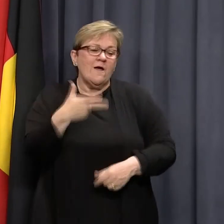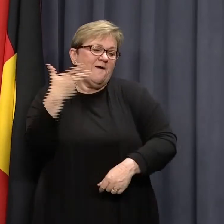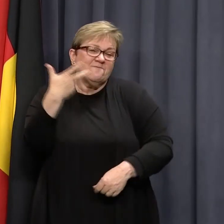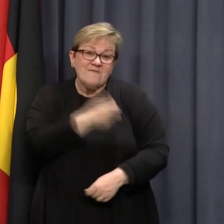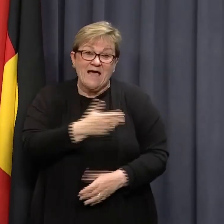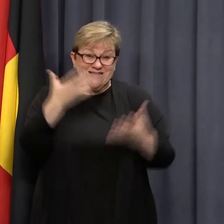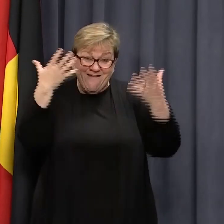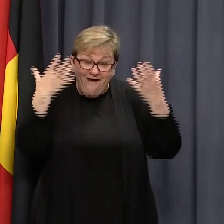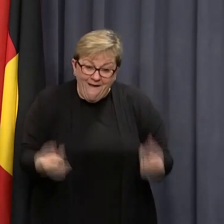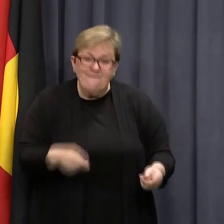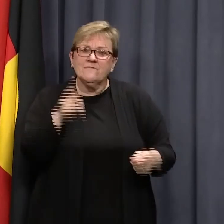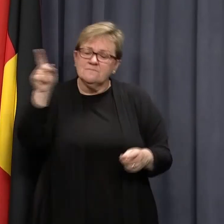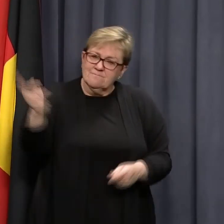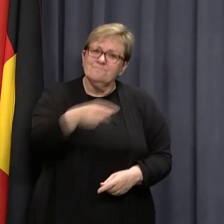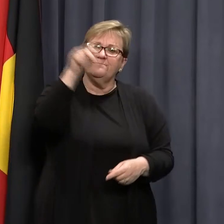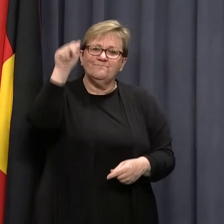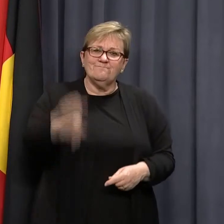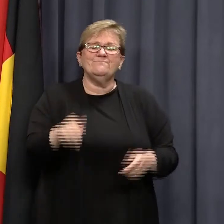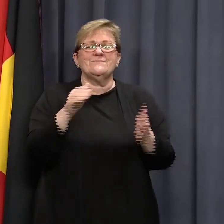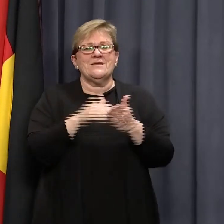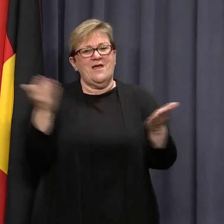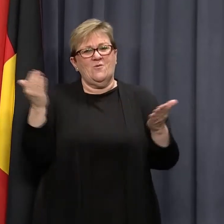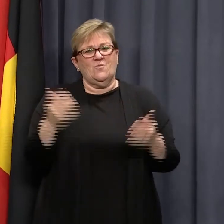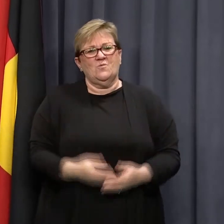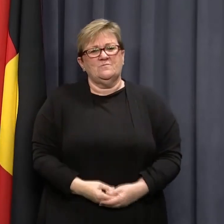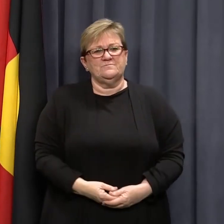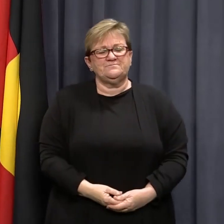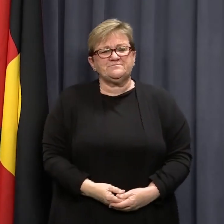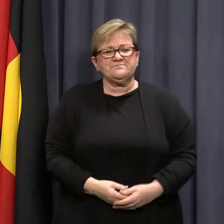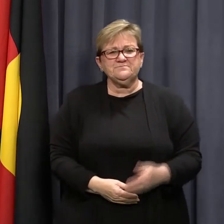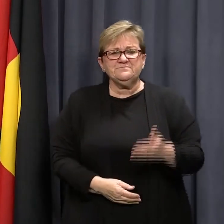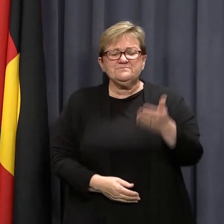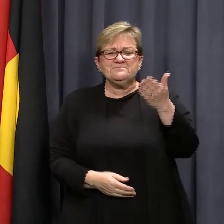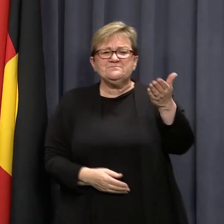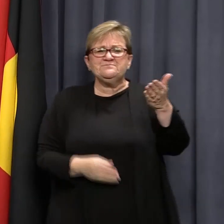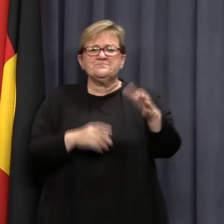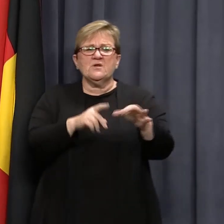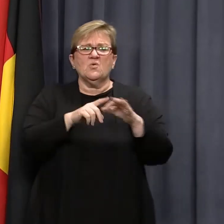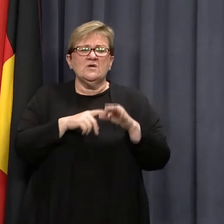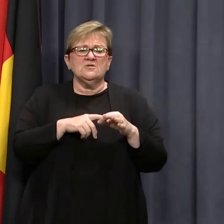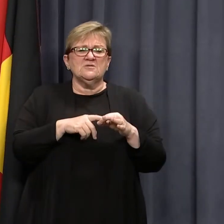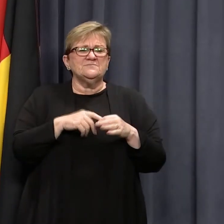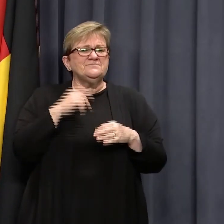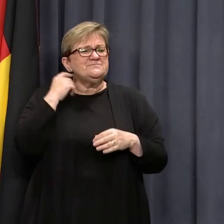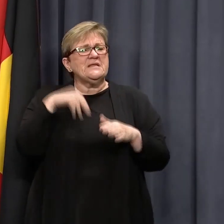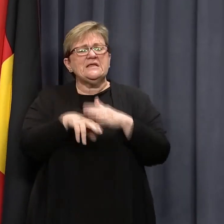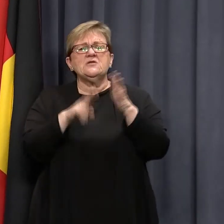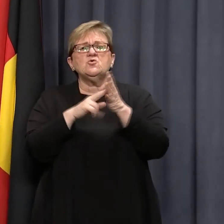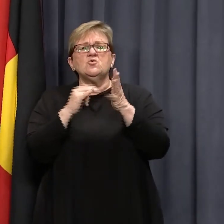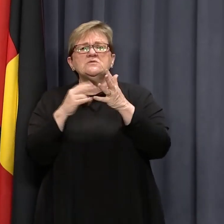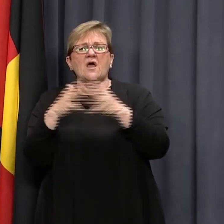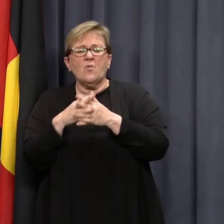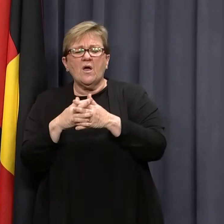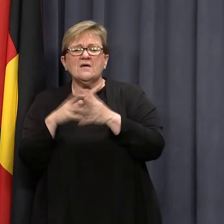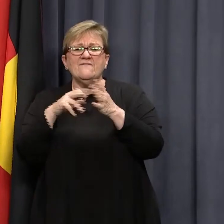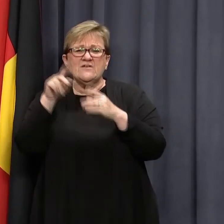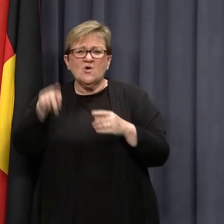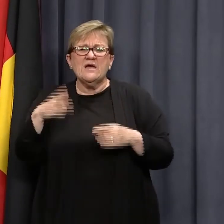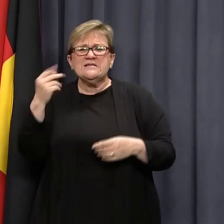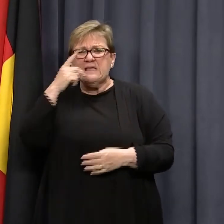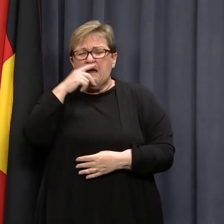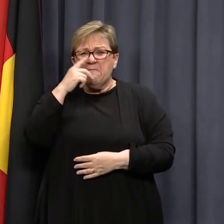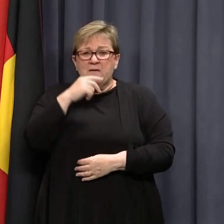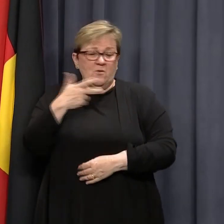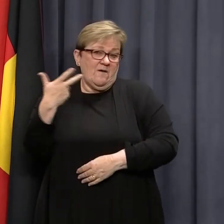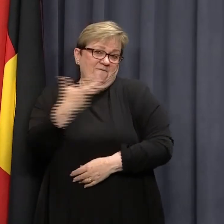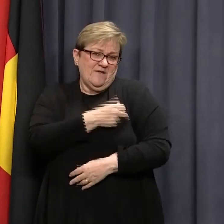vaccines available, they should be getting out there and getting it. We've seen some cases in New South Wales and Victoria where some people have